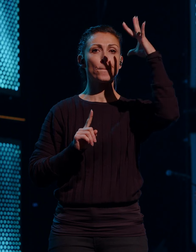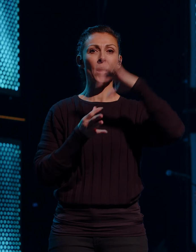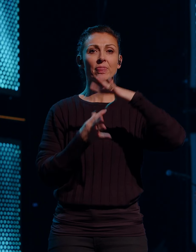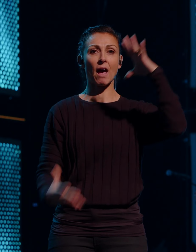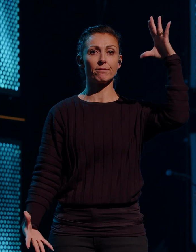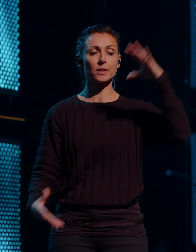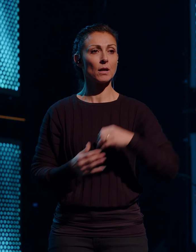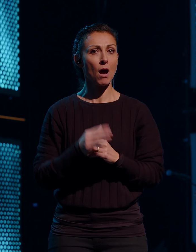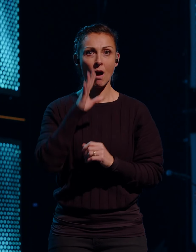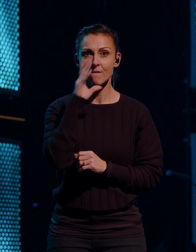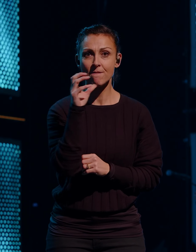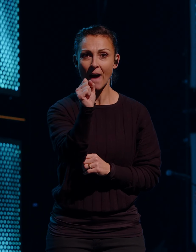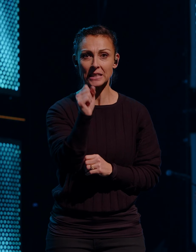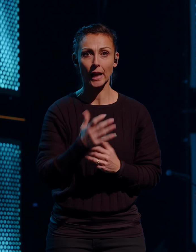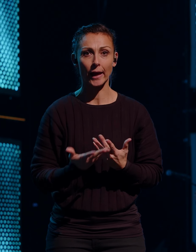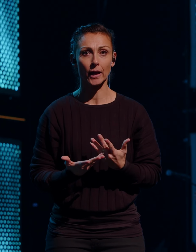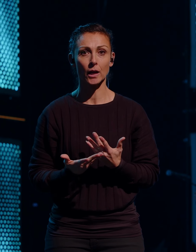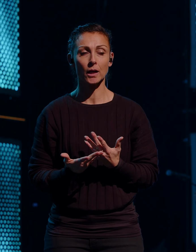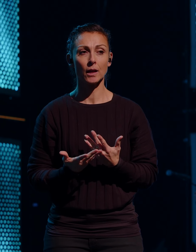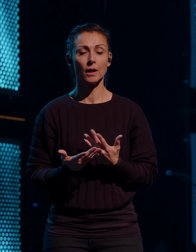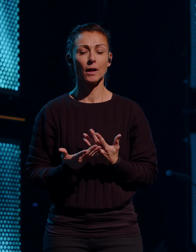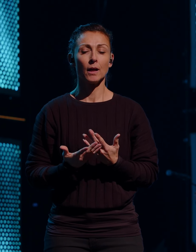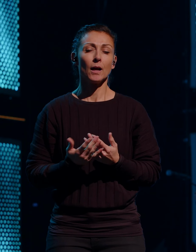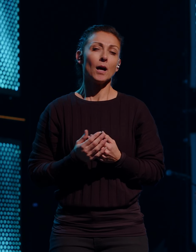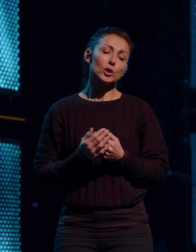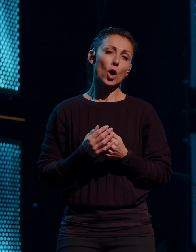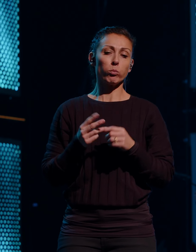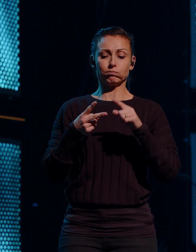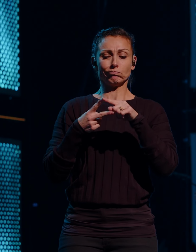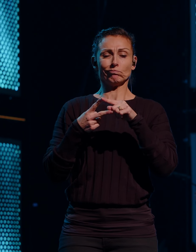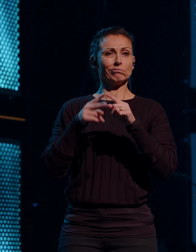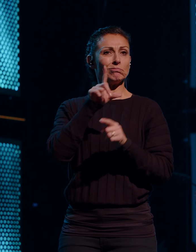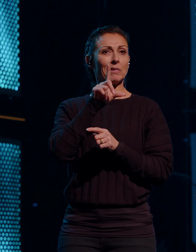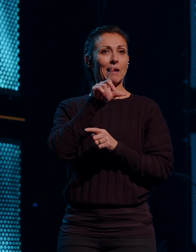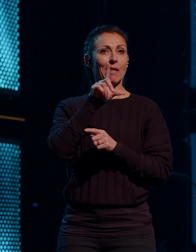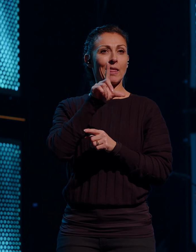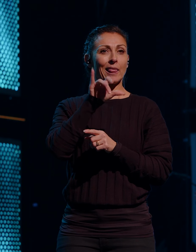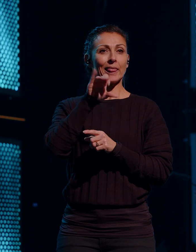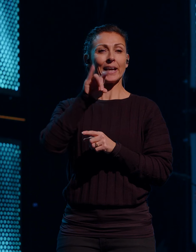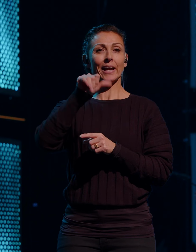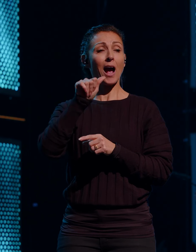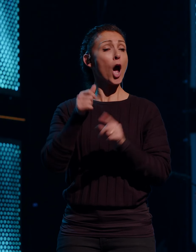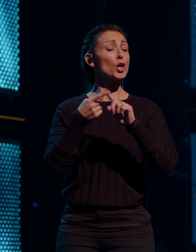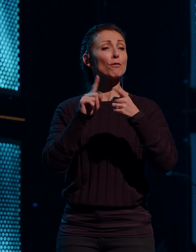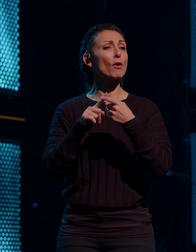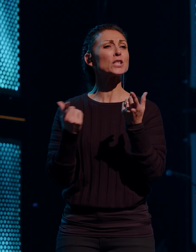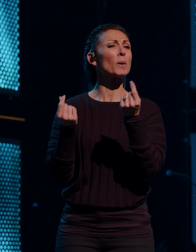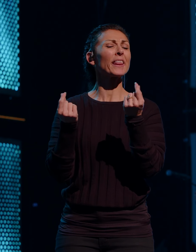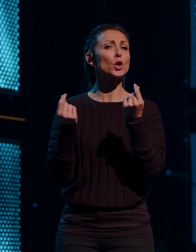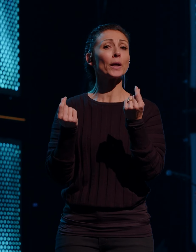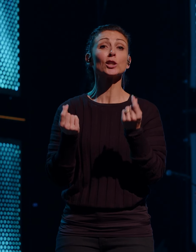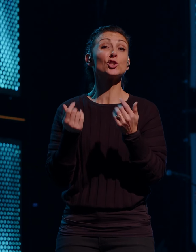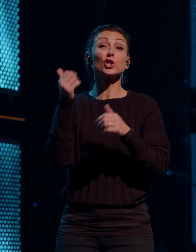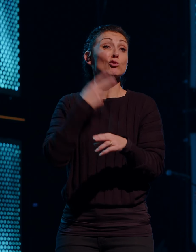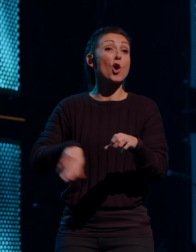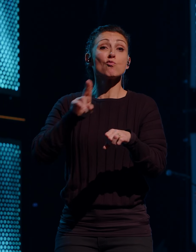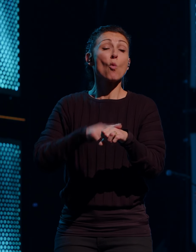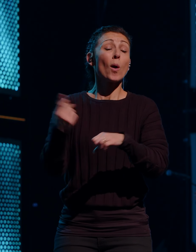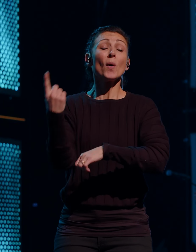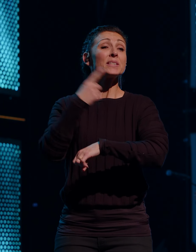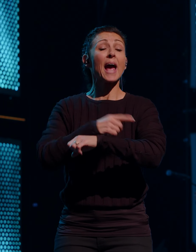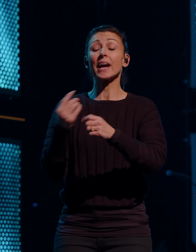with Lydia and her friends, it's another day. You ever have, it's just another day. And what are we seeing with this little